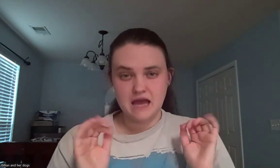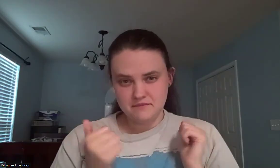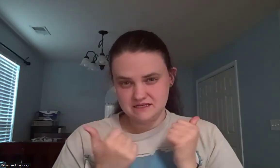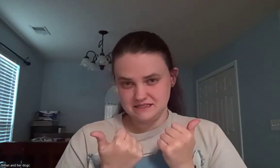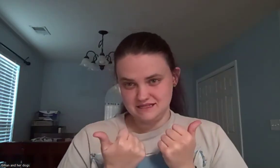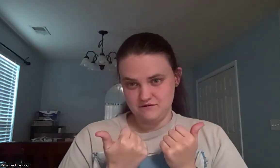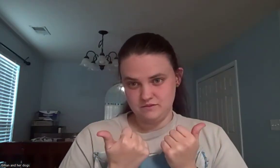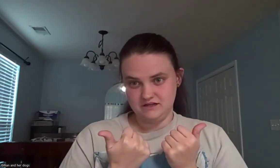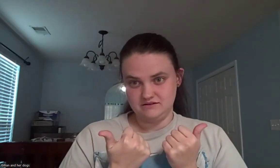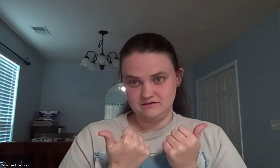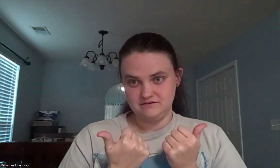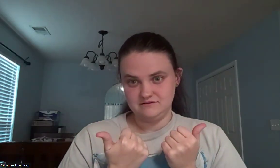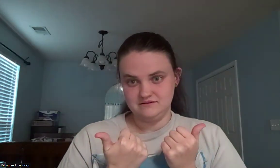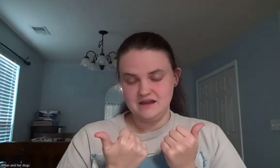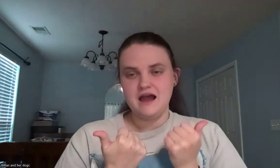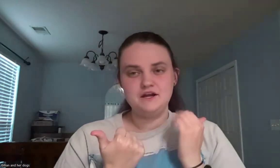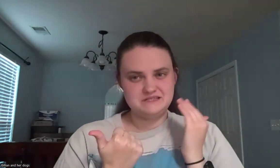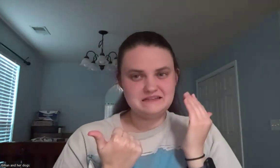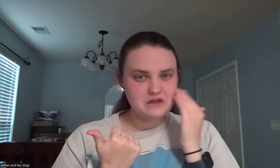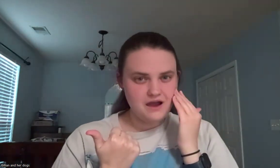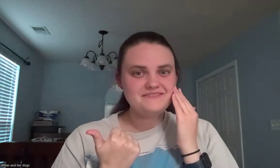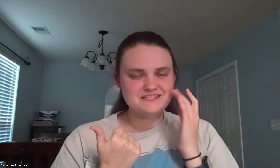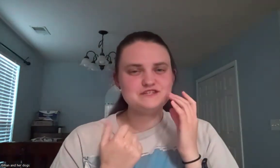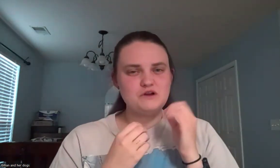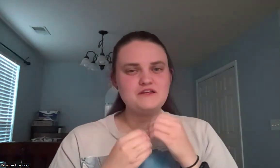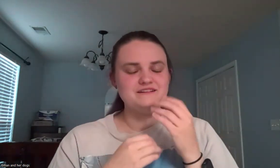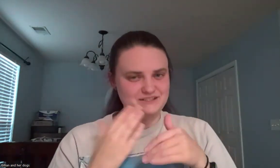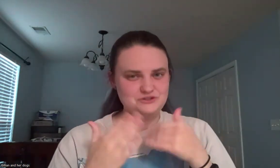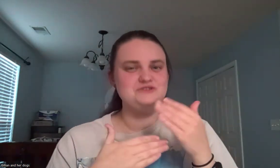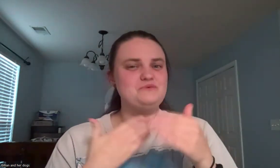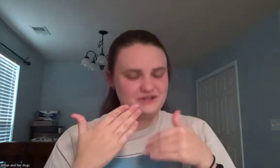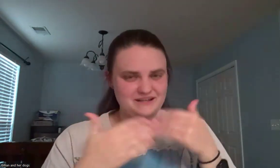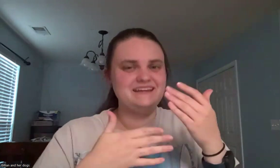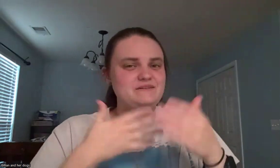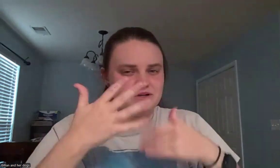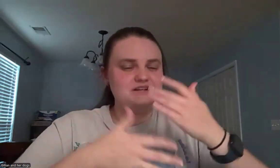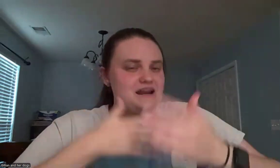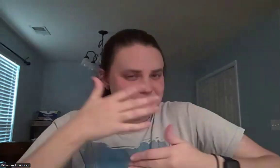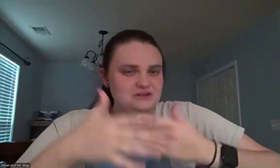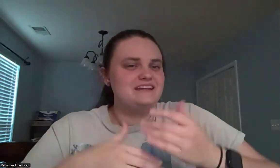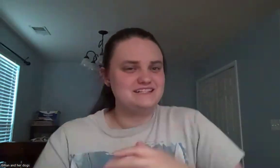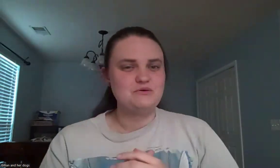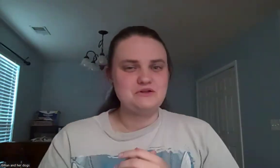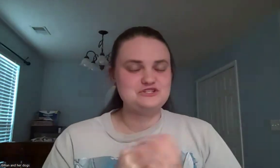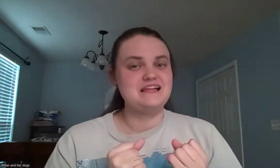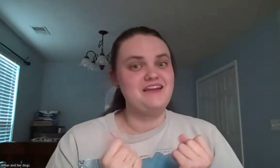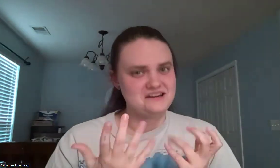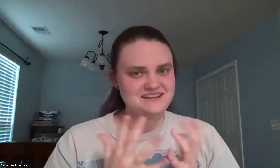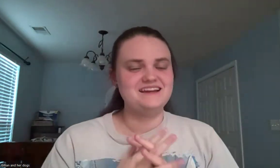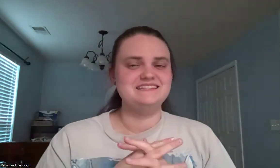That makes sense to everybody. I know it's a lot. This is one of the, like I told you, we're gonna kind of start getting into where there's just a lot of signs and it